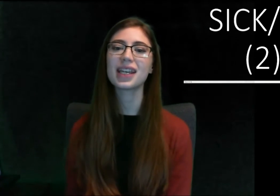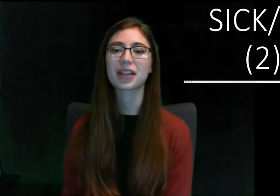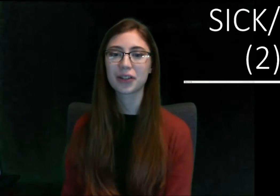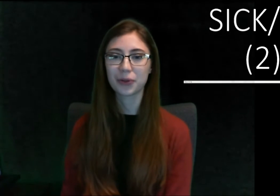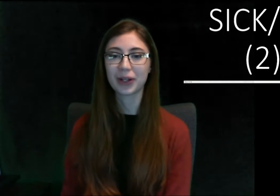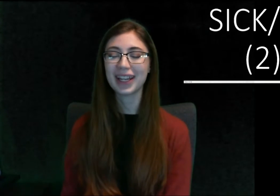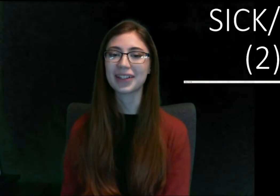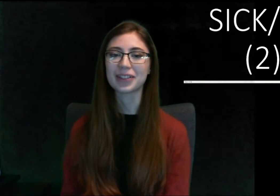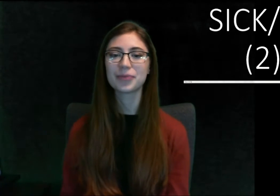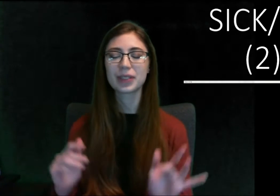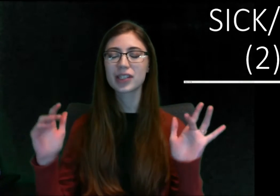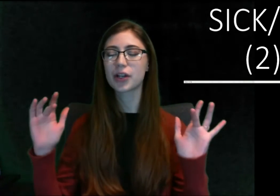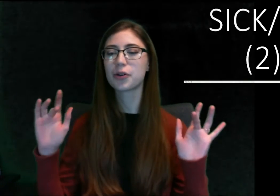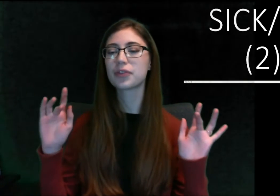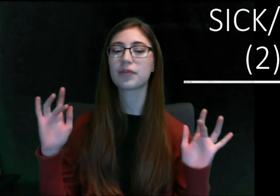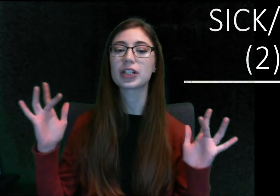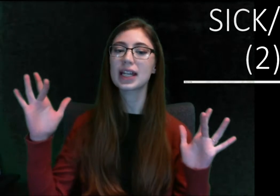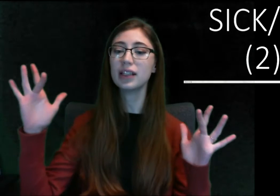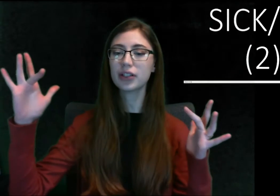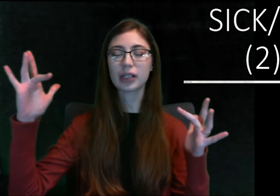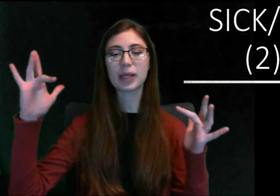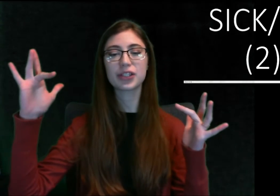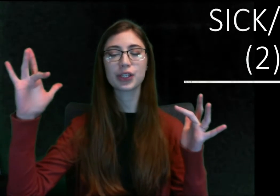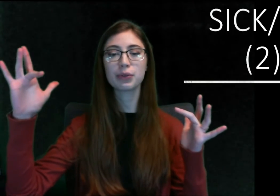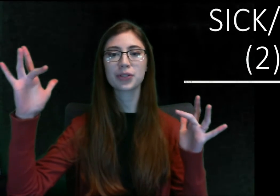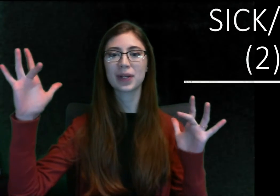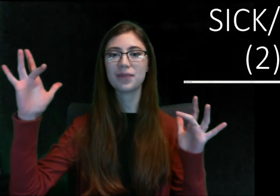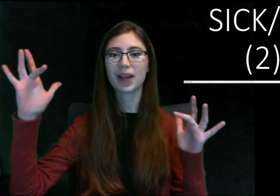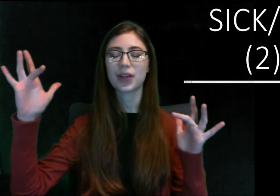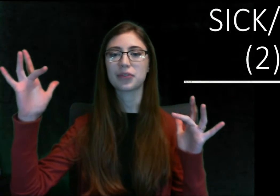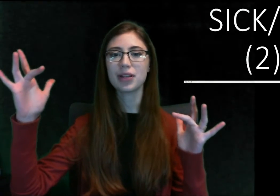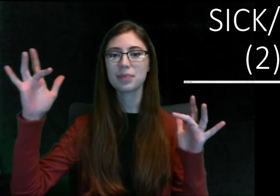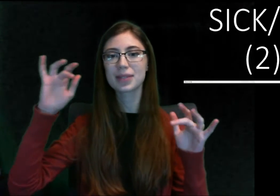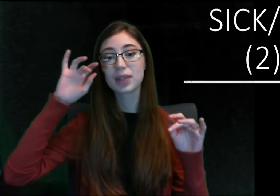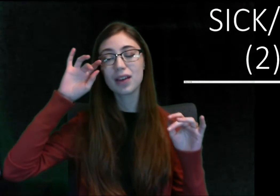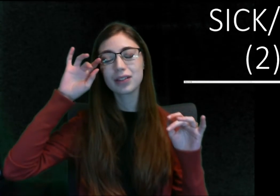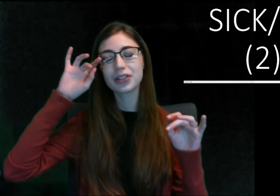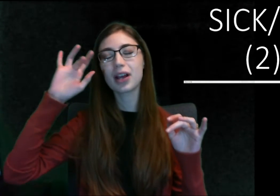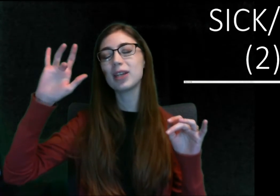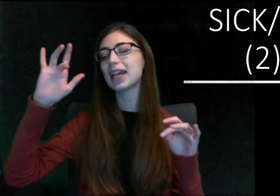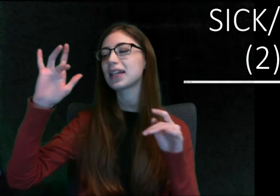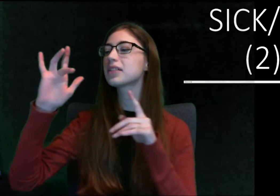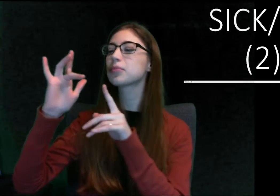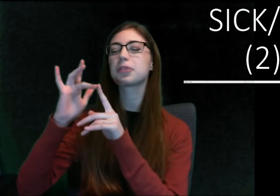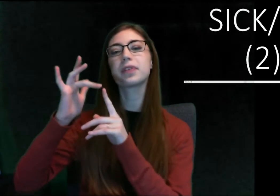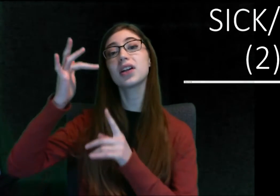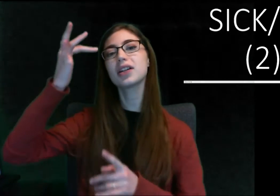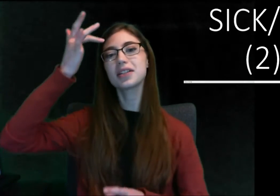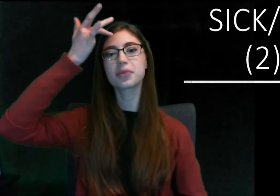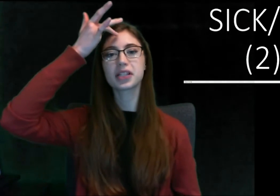Sick or ill. So for the first sign, you're going to make two 25 hand shapes. Your dominant hand middle finger is going to go